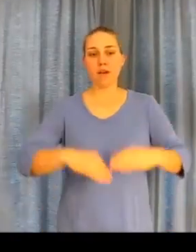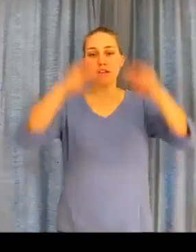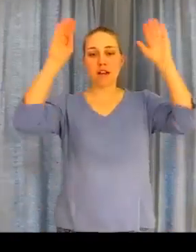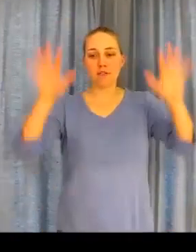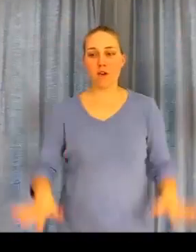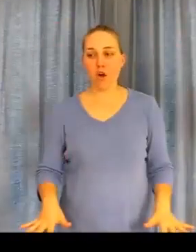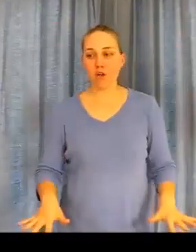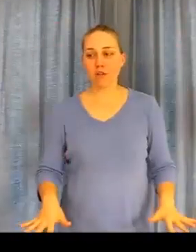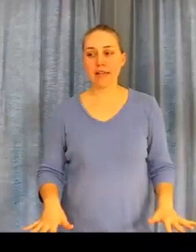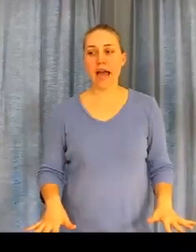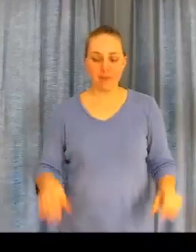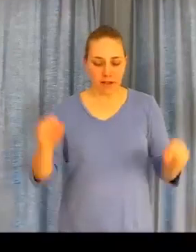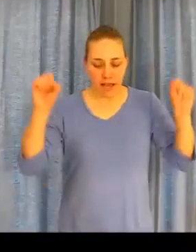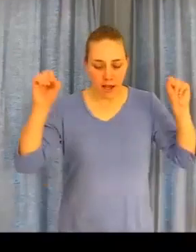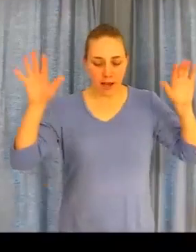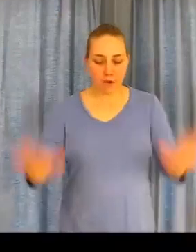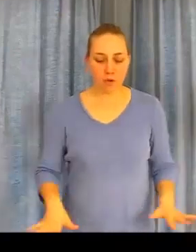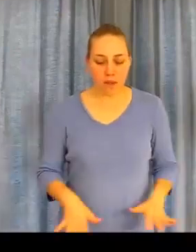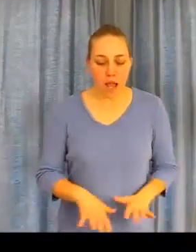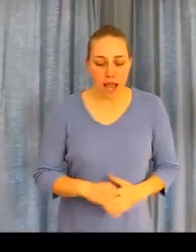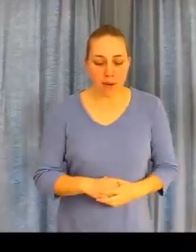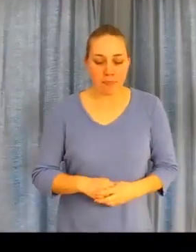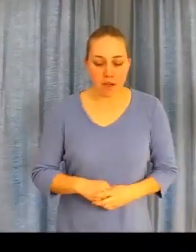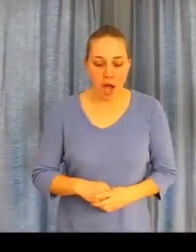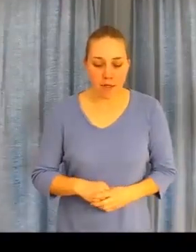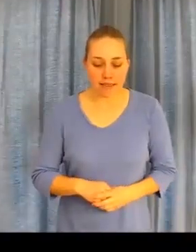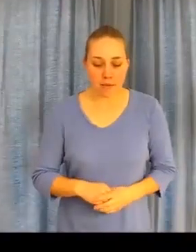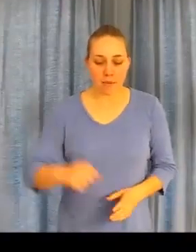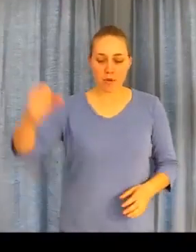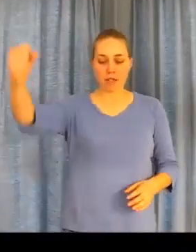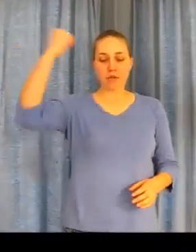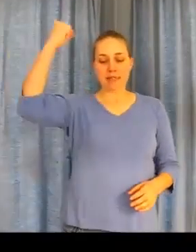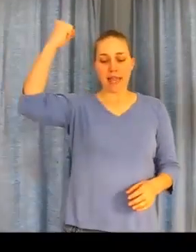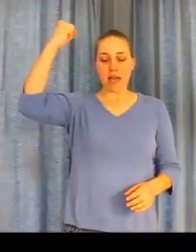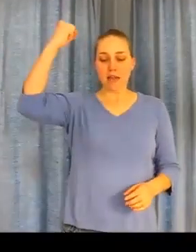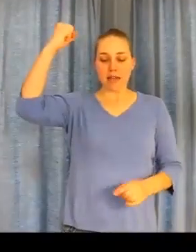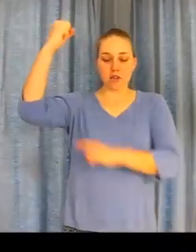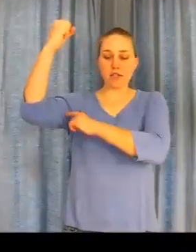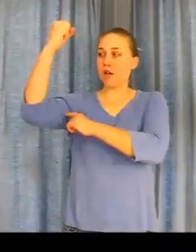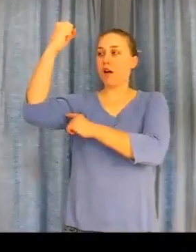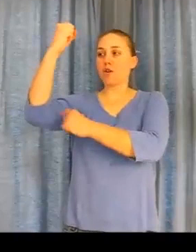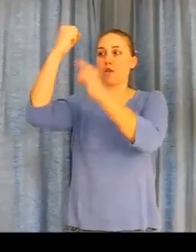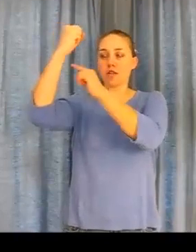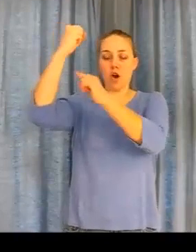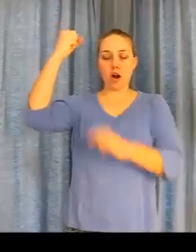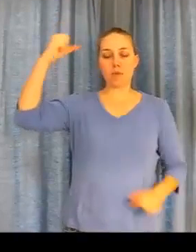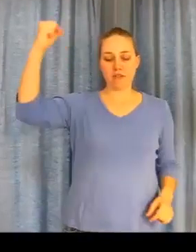creation in the fall. Yeah. Okay, fall. Anyway. Communism, we're going to do this again. It's just a crooked arm with a